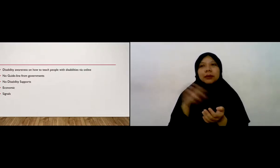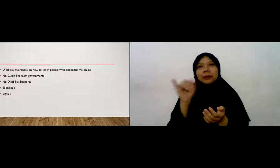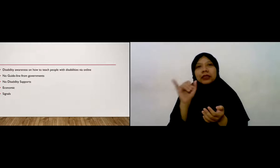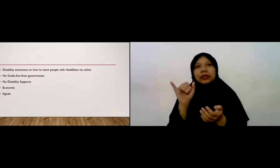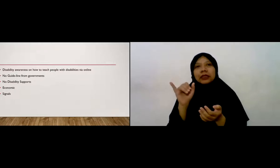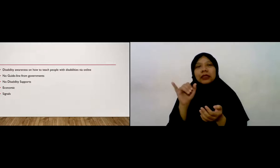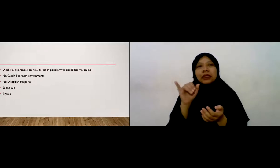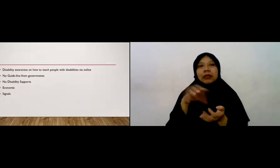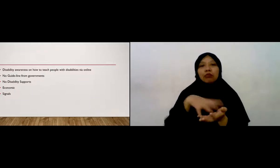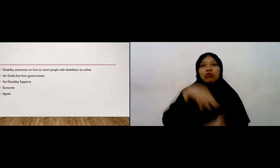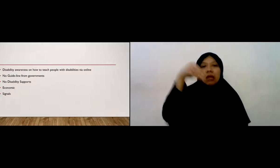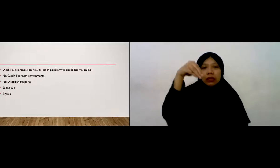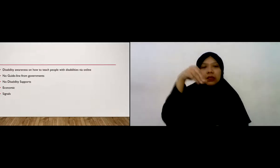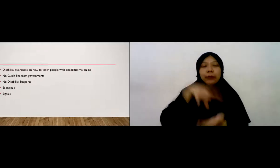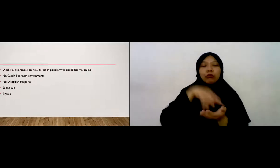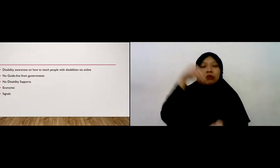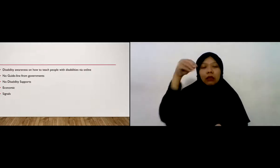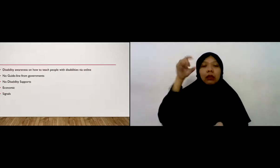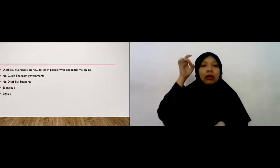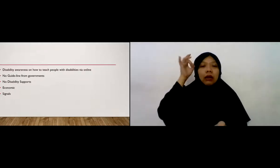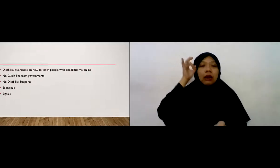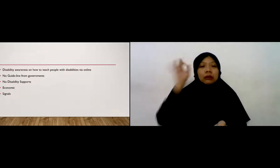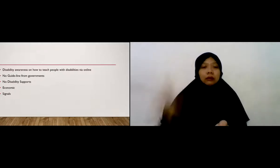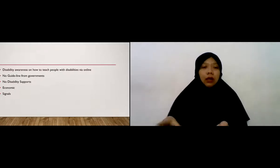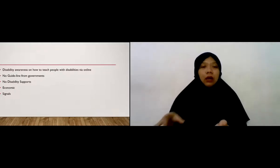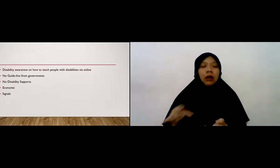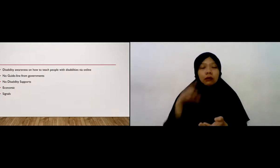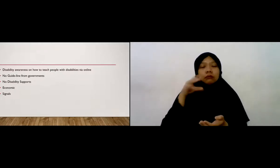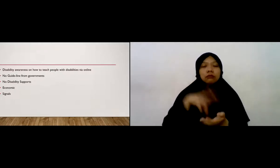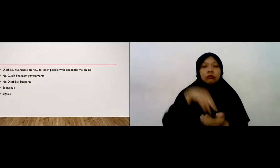Center of village, something.